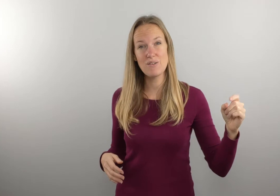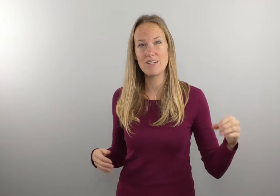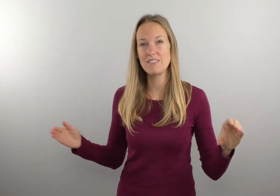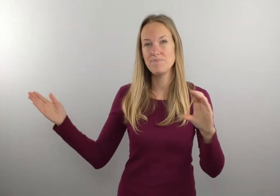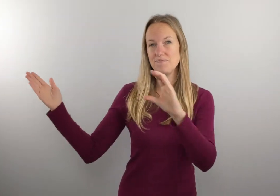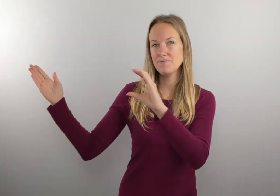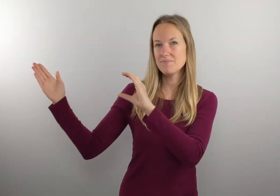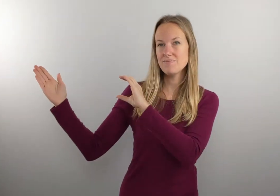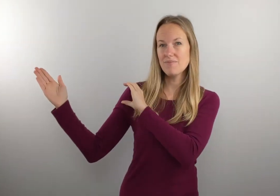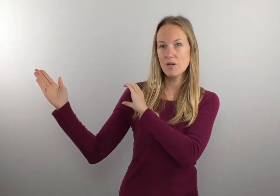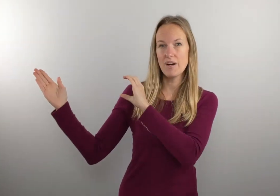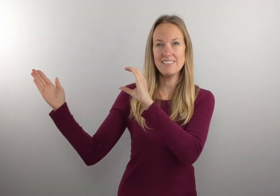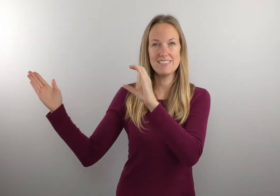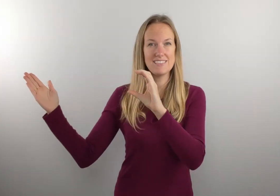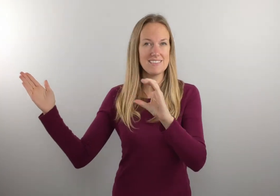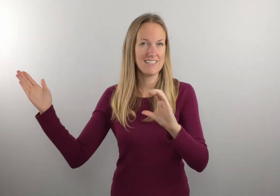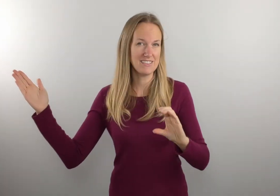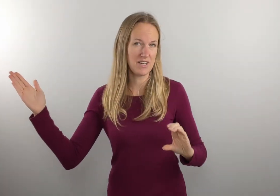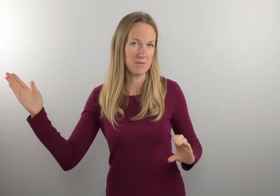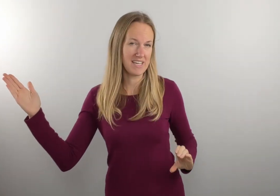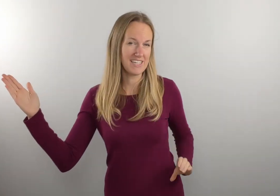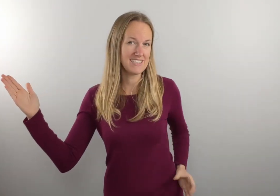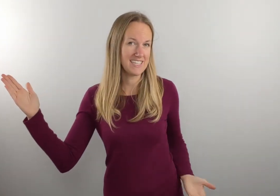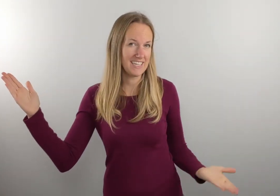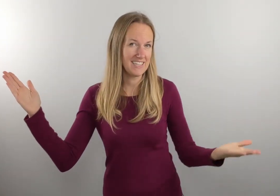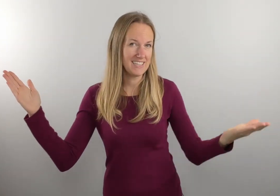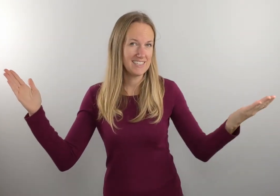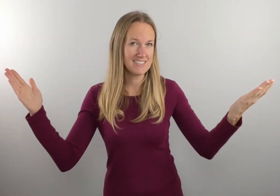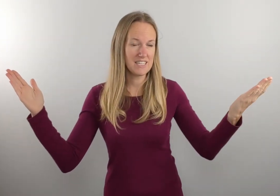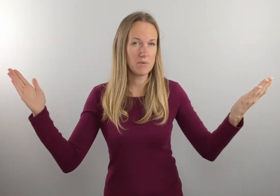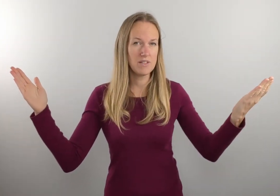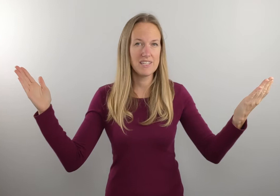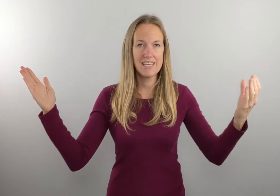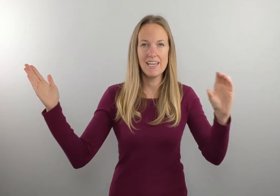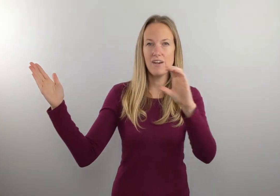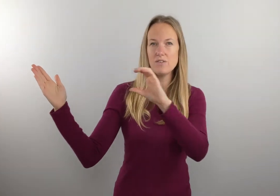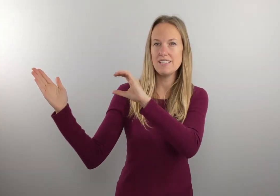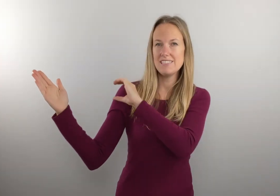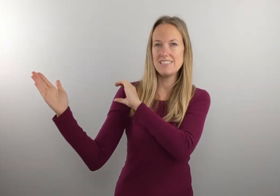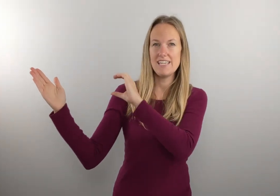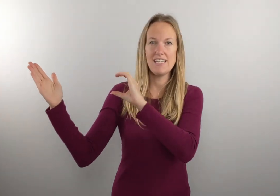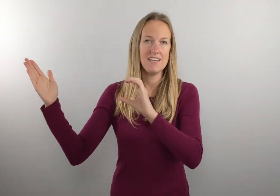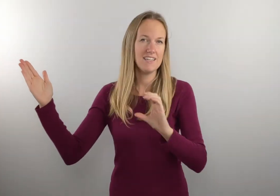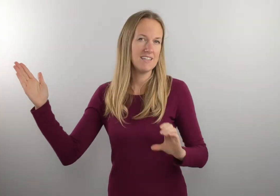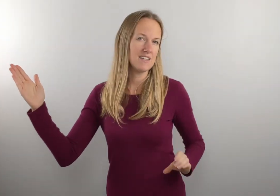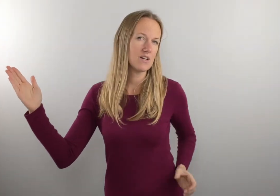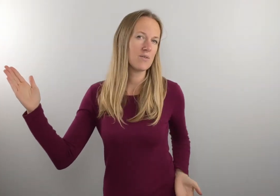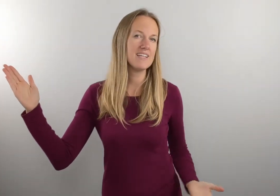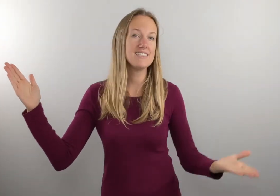Lord." Christ. Okay, so now you're making a C, just like when you did King, only it's a C. Christ, and